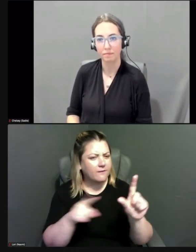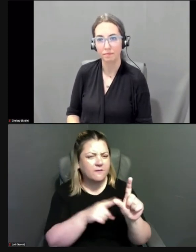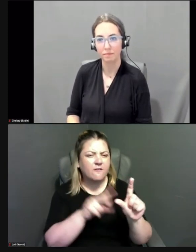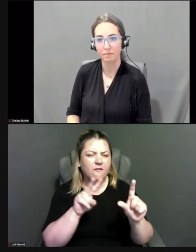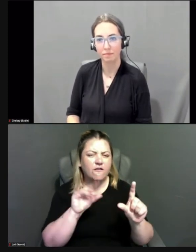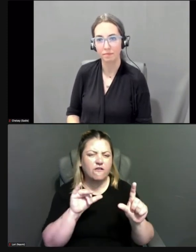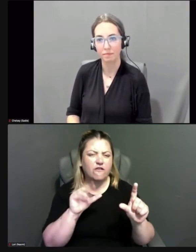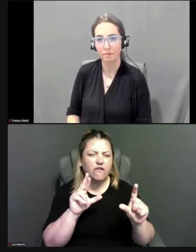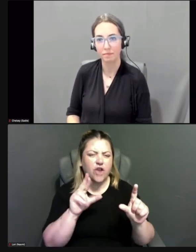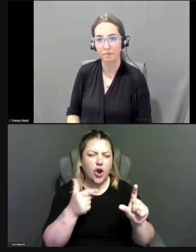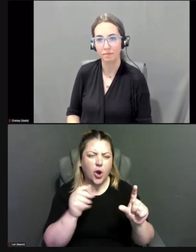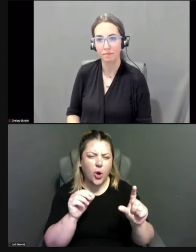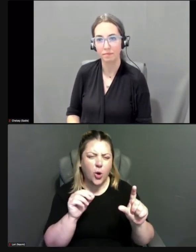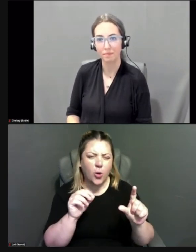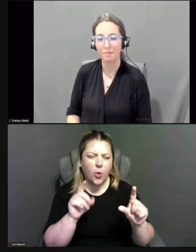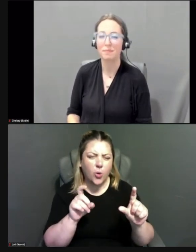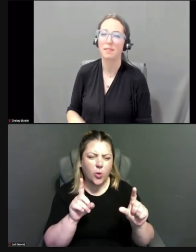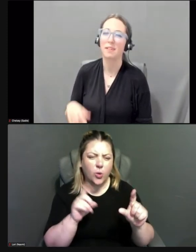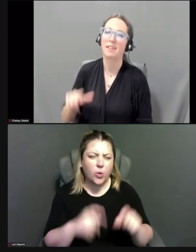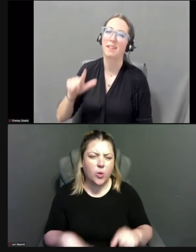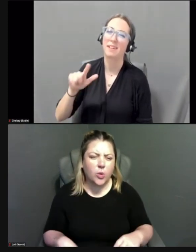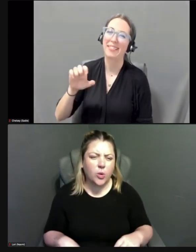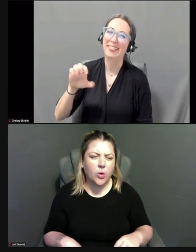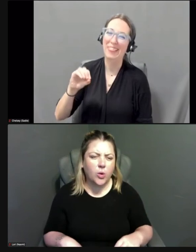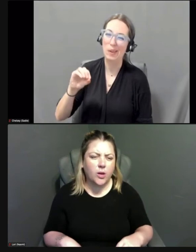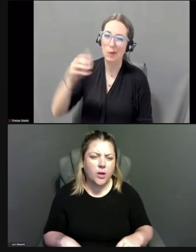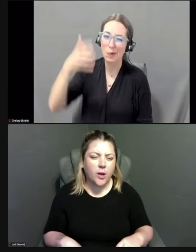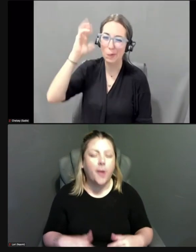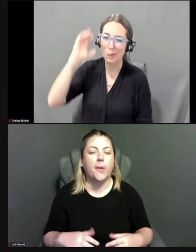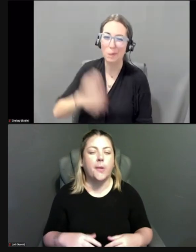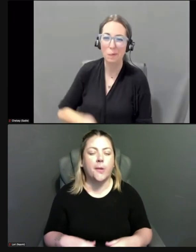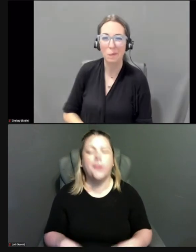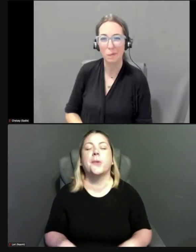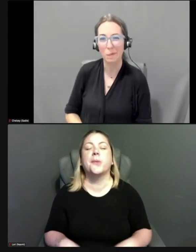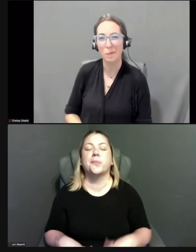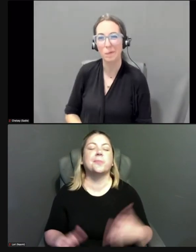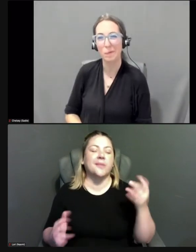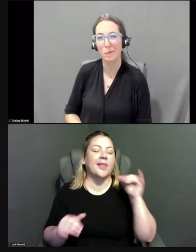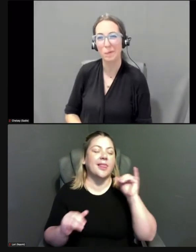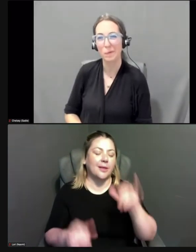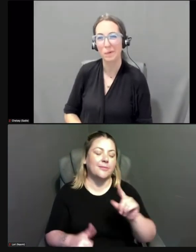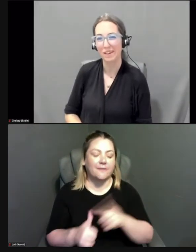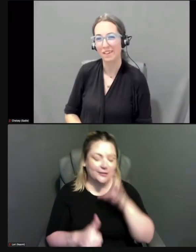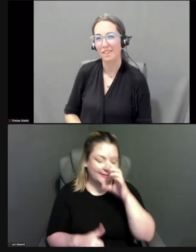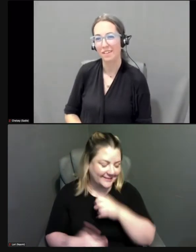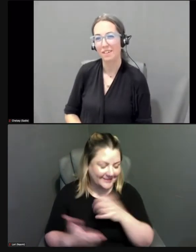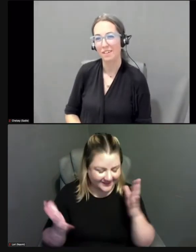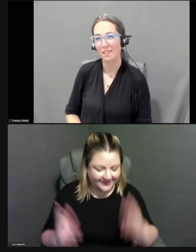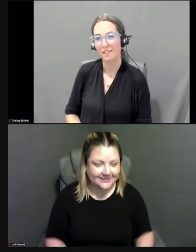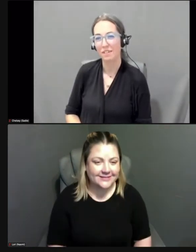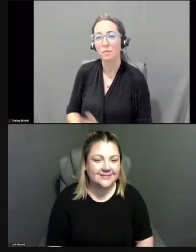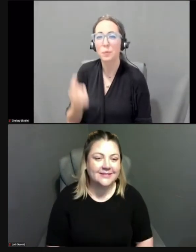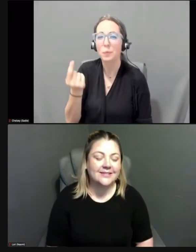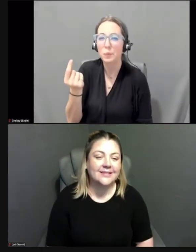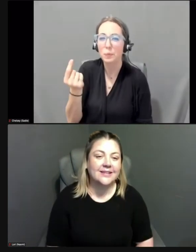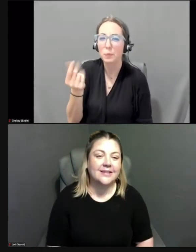Virgo? Leo. Okay, Yep. That was what I was going to say first. Okay. Yep. So, what are you?